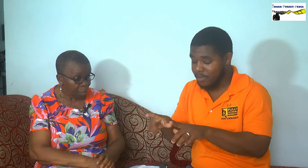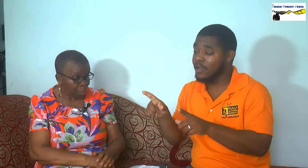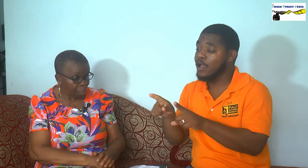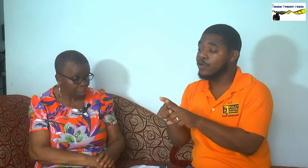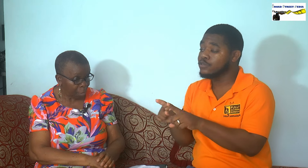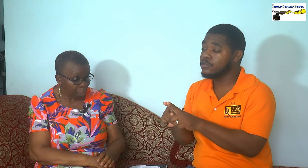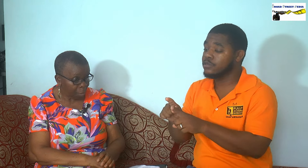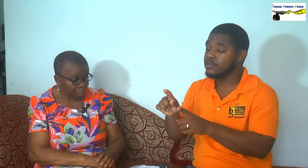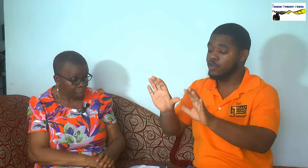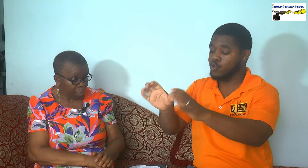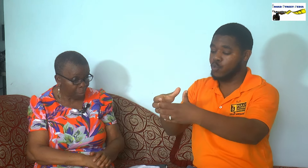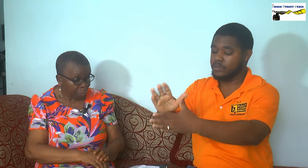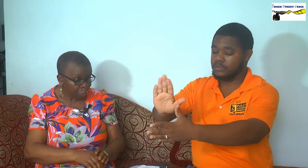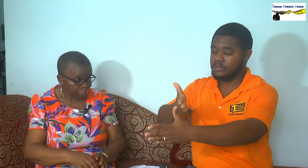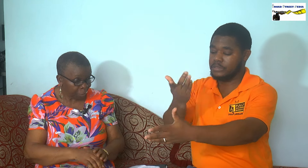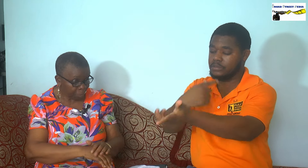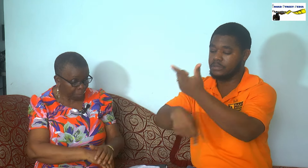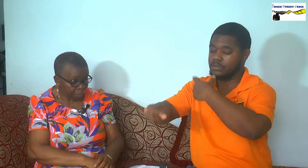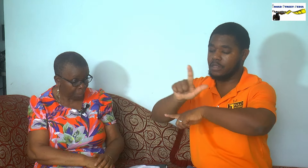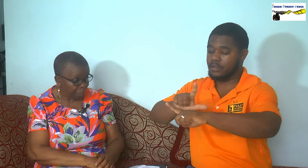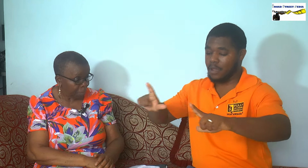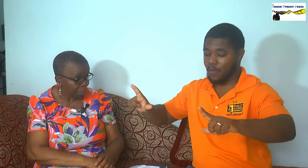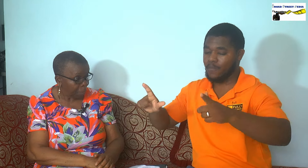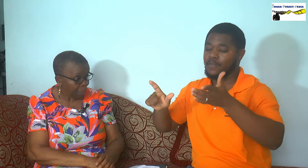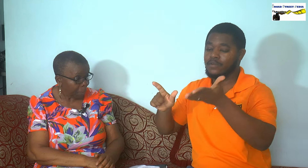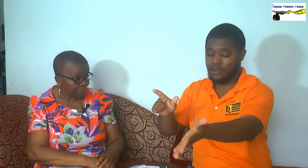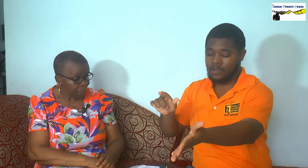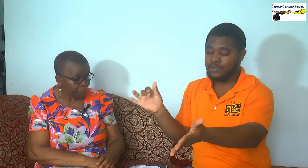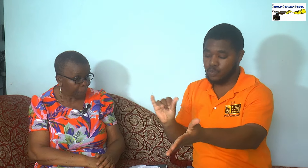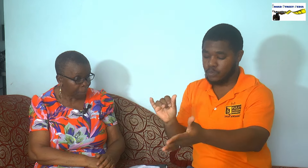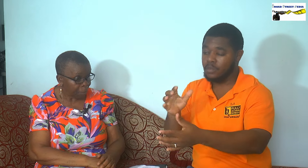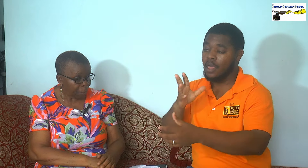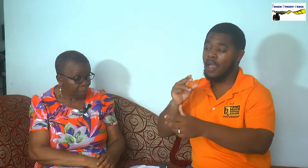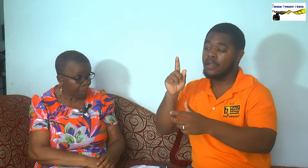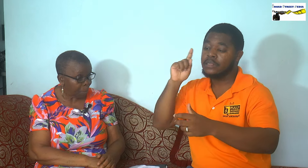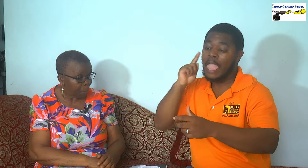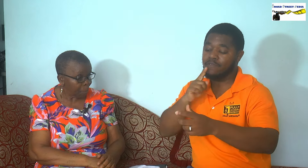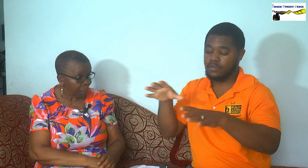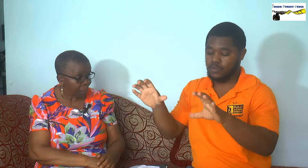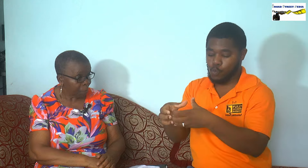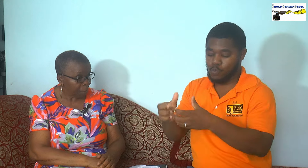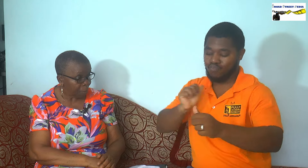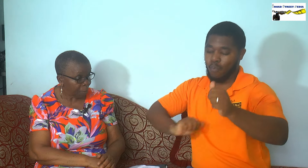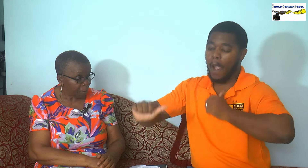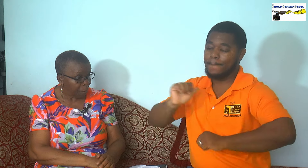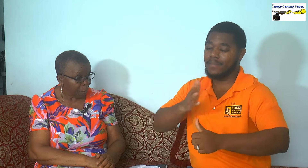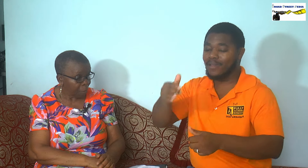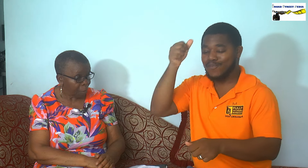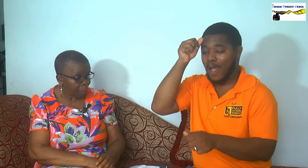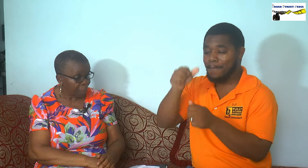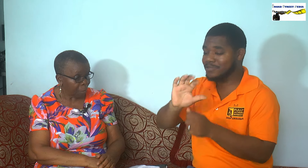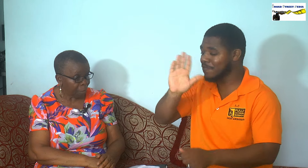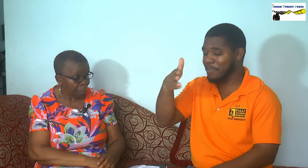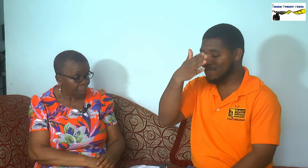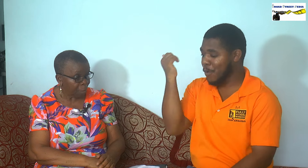the keyboard. And there was a group who would do sing songs as well, and there was a deaf group doing drama.